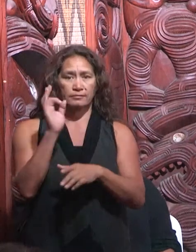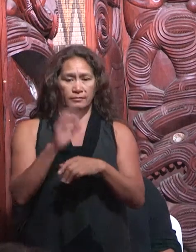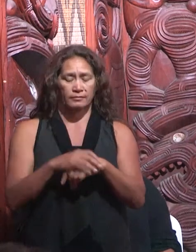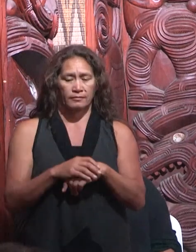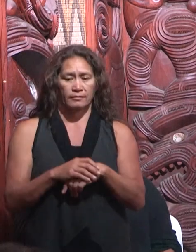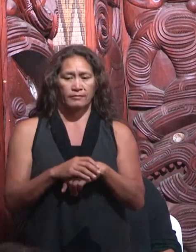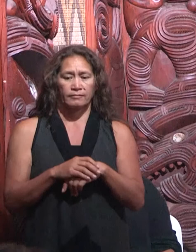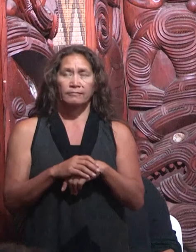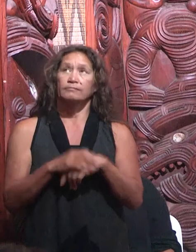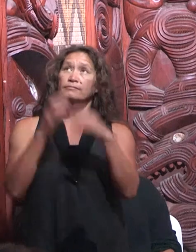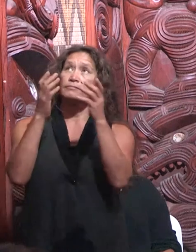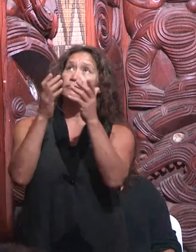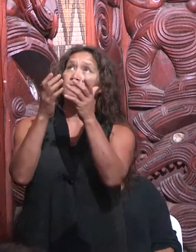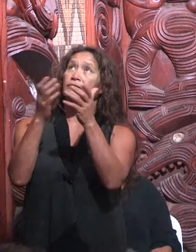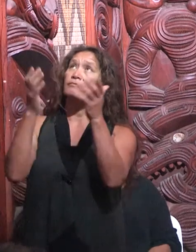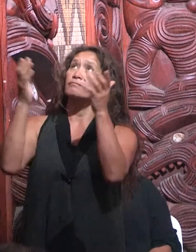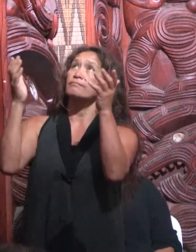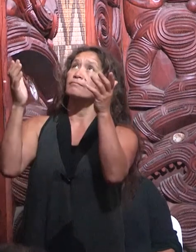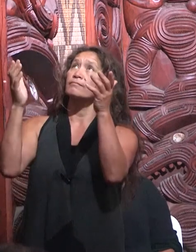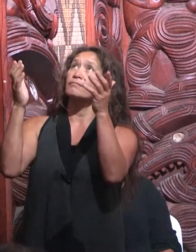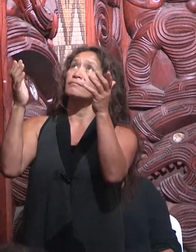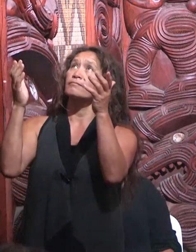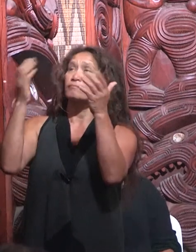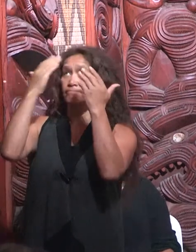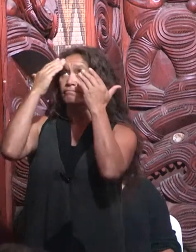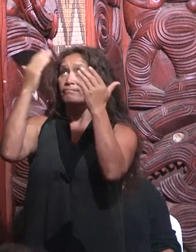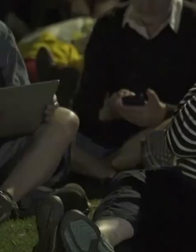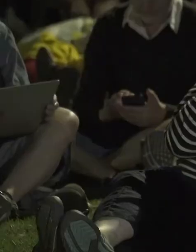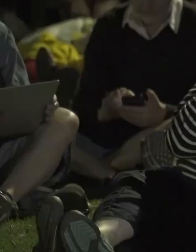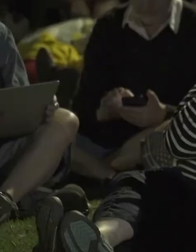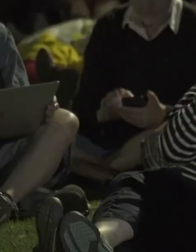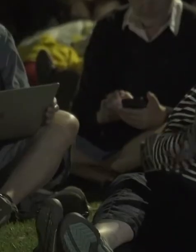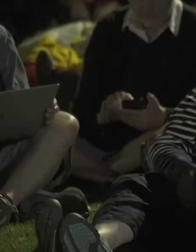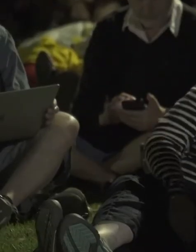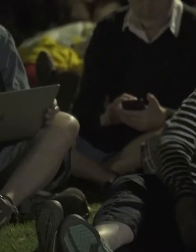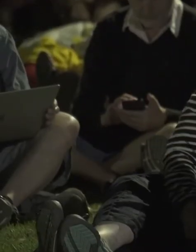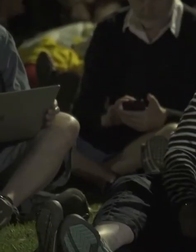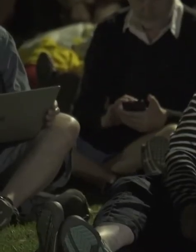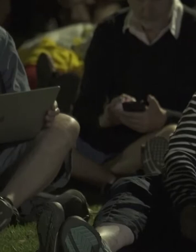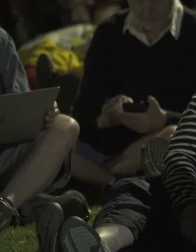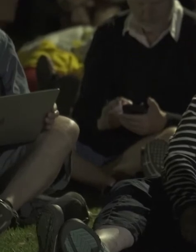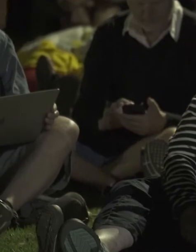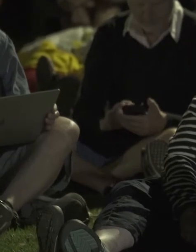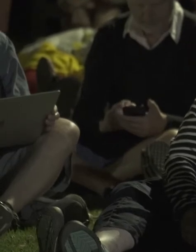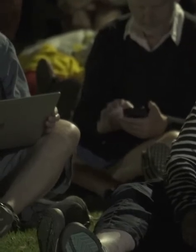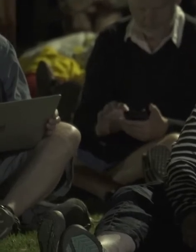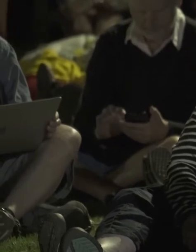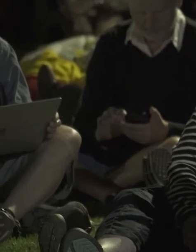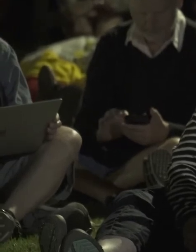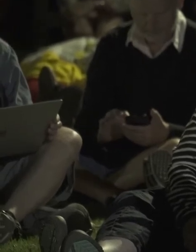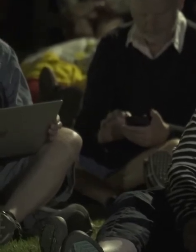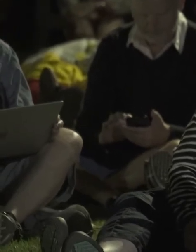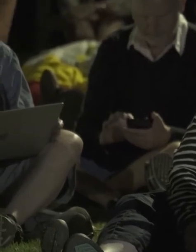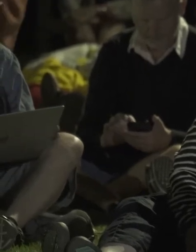E rangi nui e tuiho nei, e papatūā nuku e takoto nei.